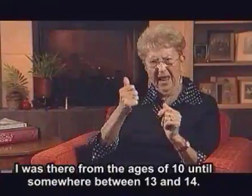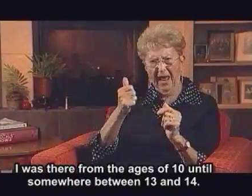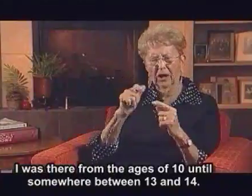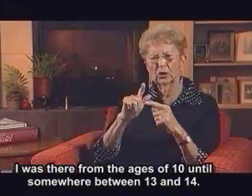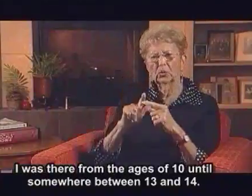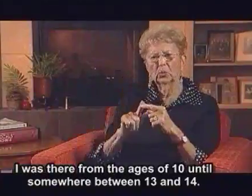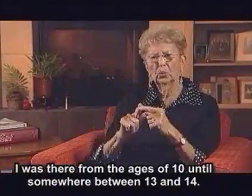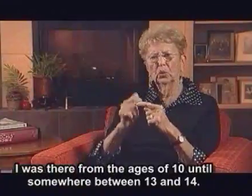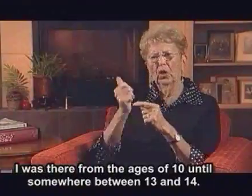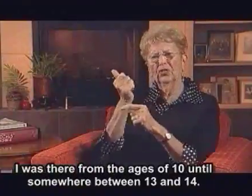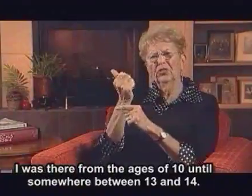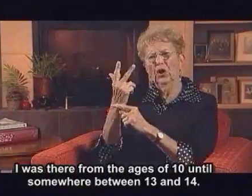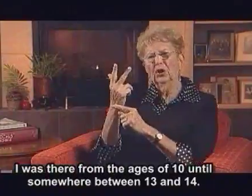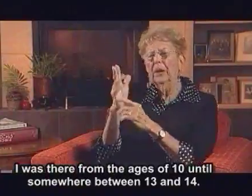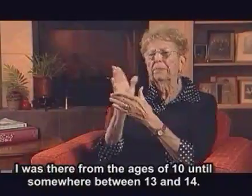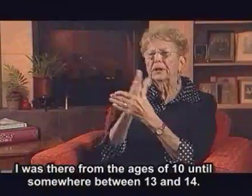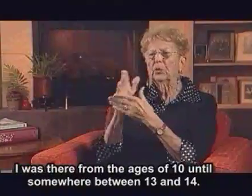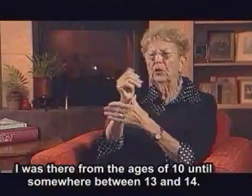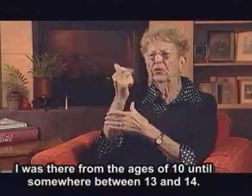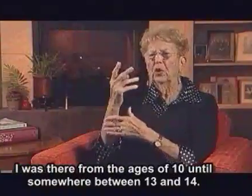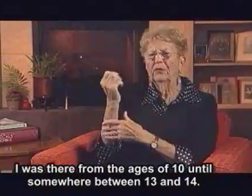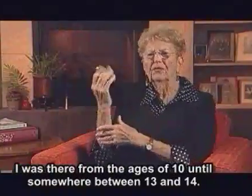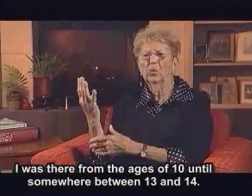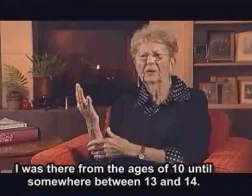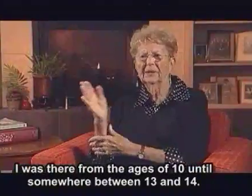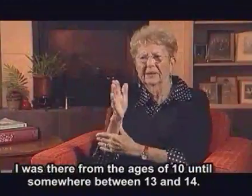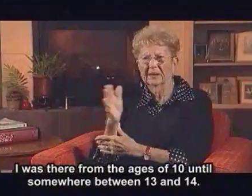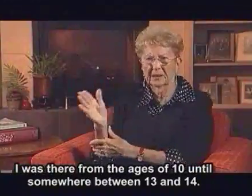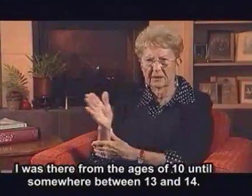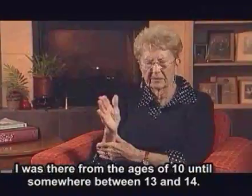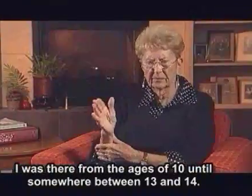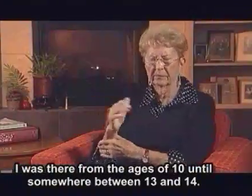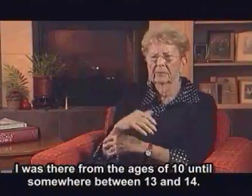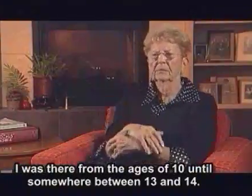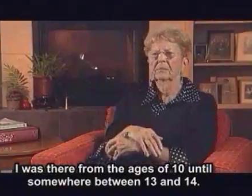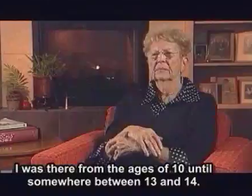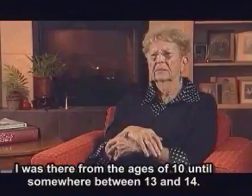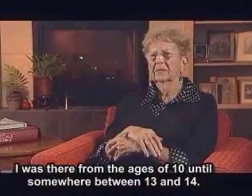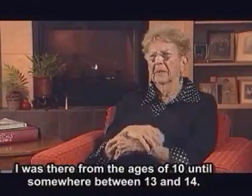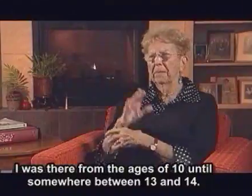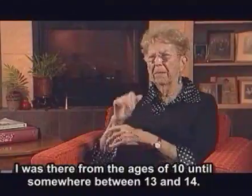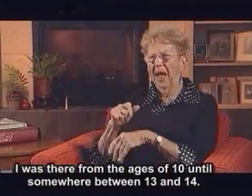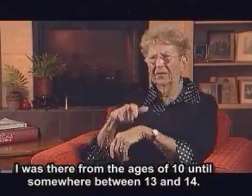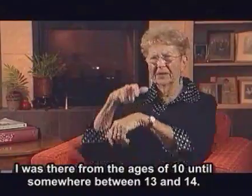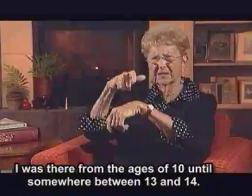I was there from the ages of 10 till somewhere between 13 and 14.